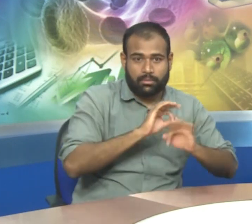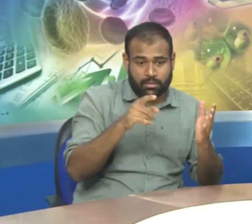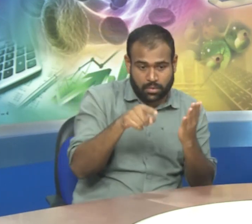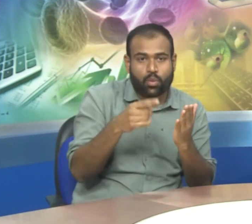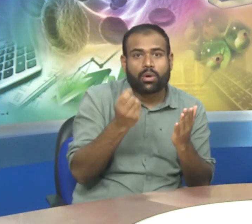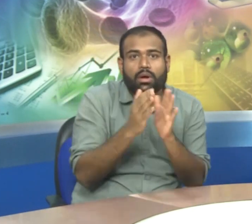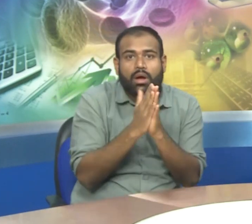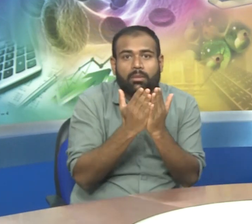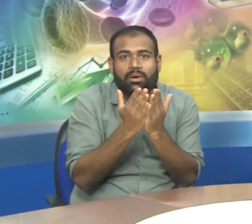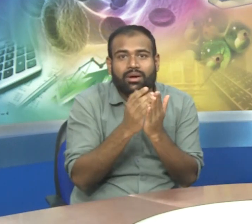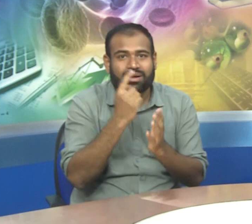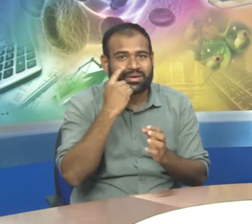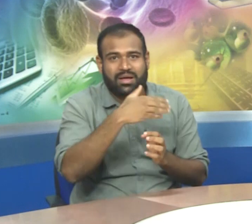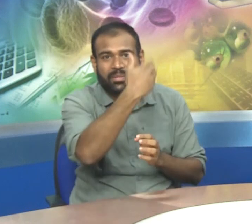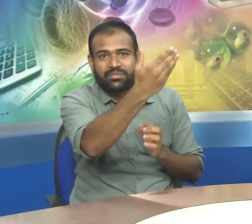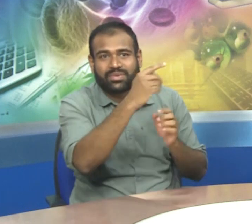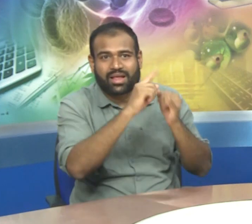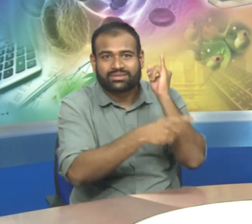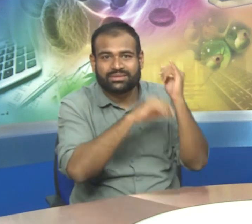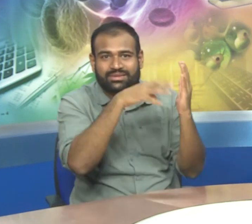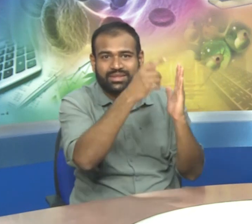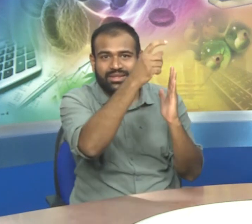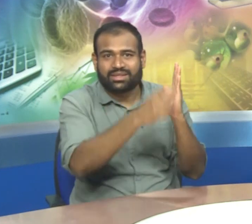question is, how should I pronounce the word schedule?